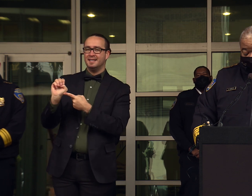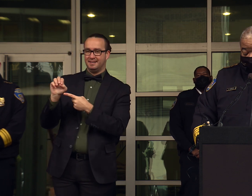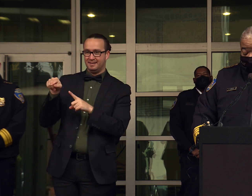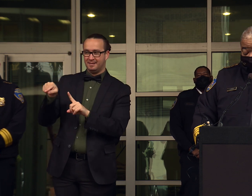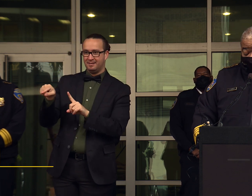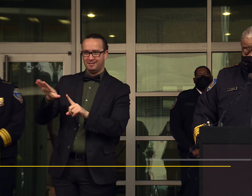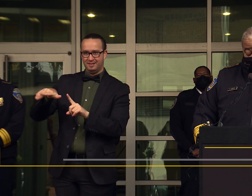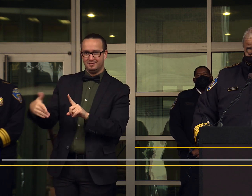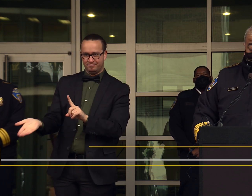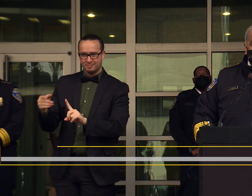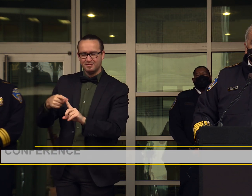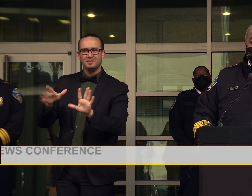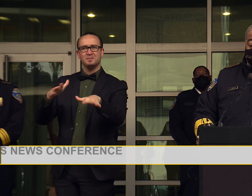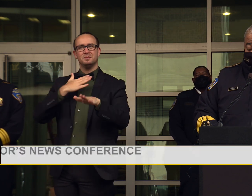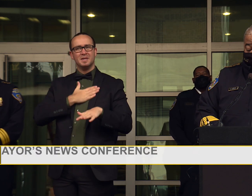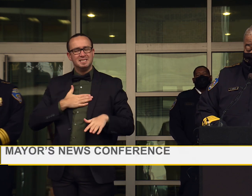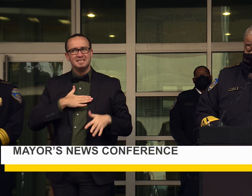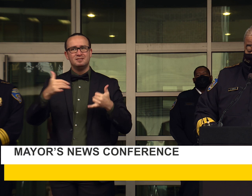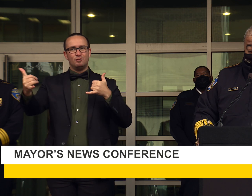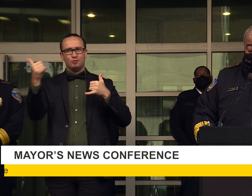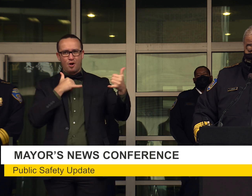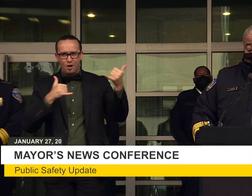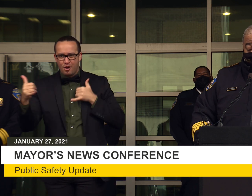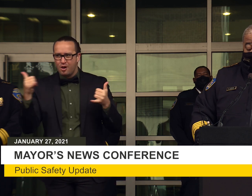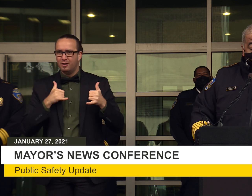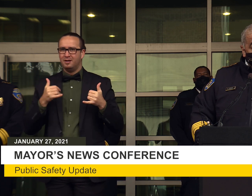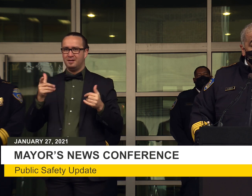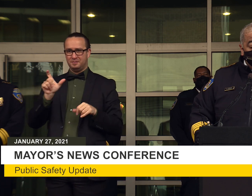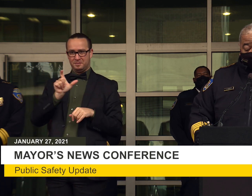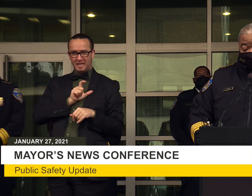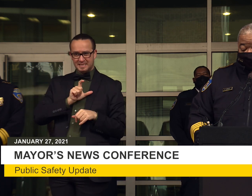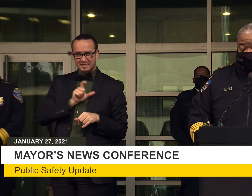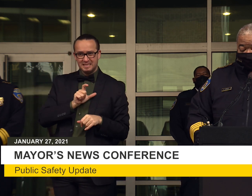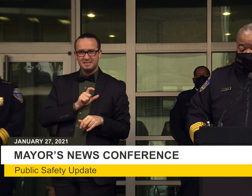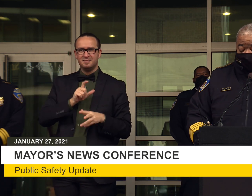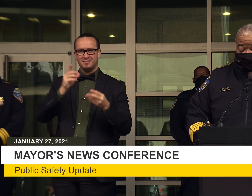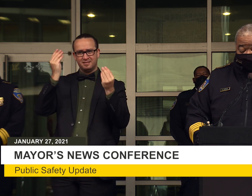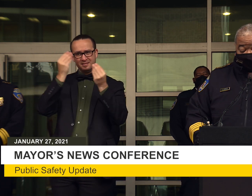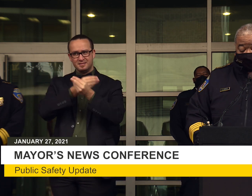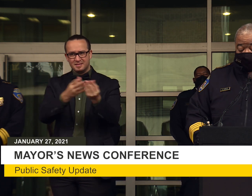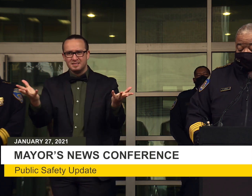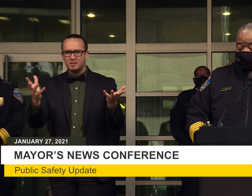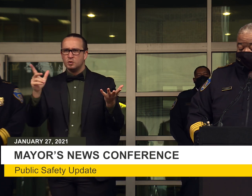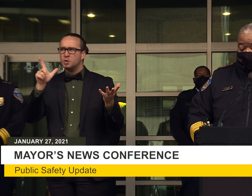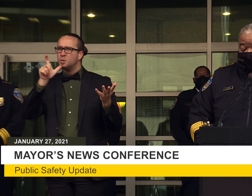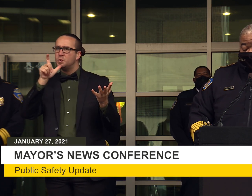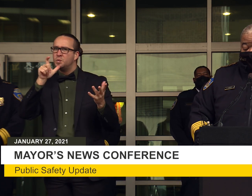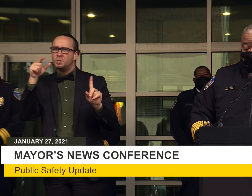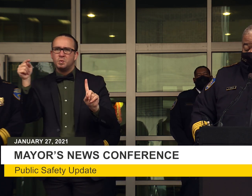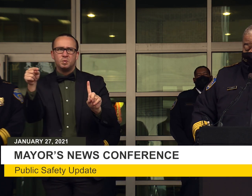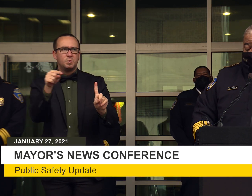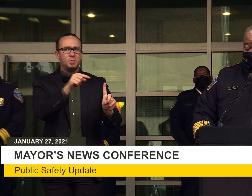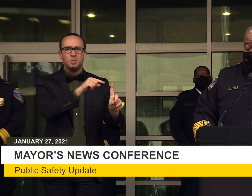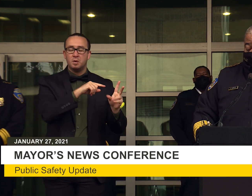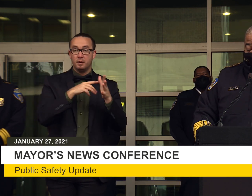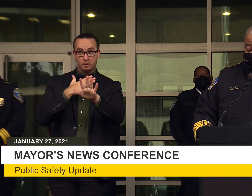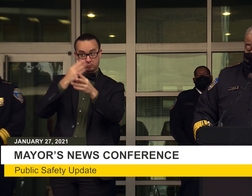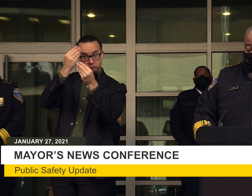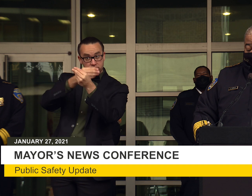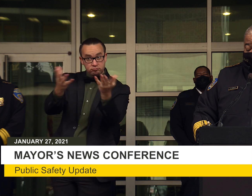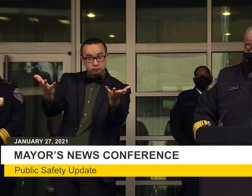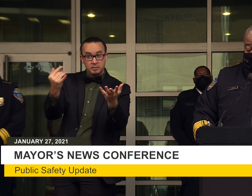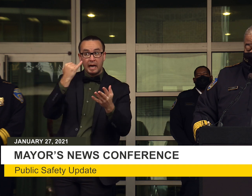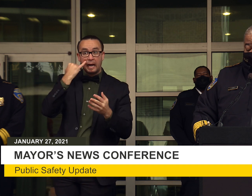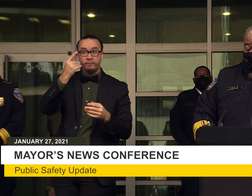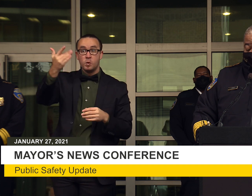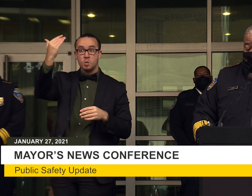a reminder, there's a $7,000 reward in this case. And we're still asking for information on the murder of 41-year-old Natalie